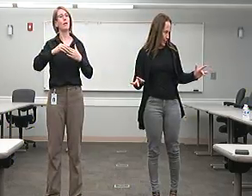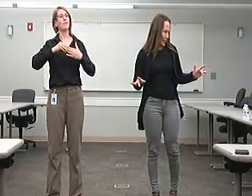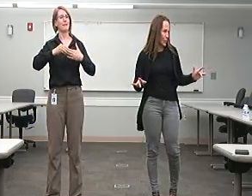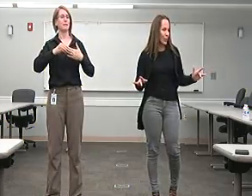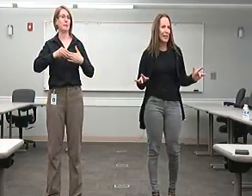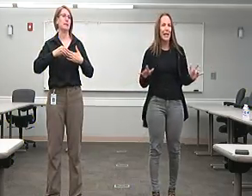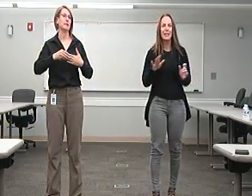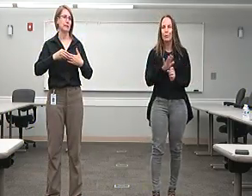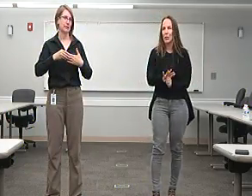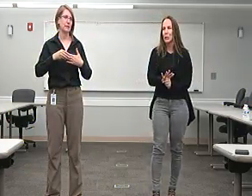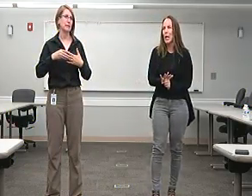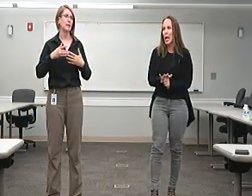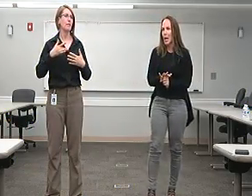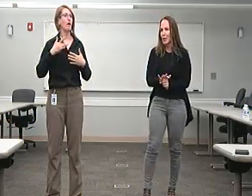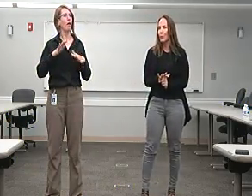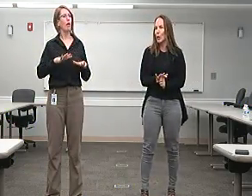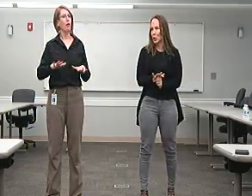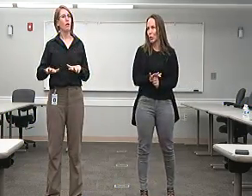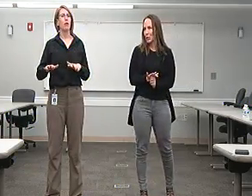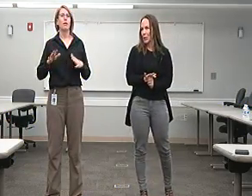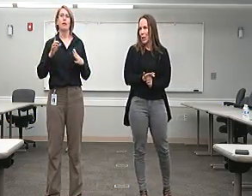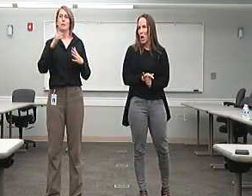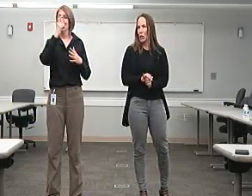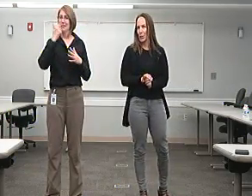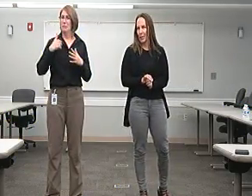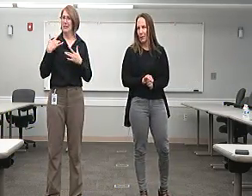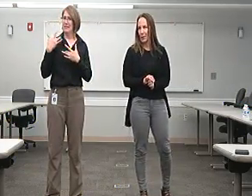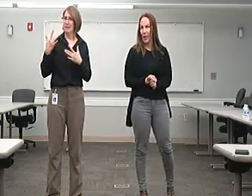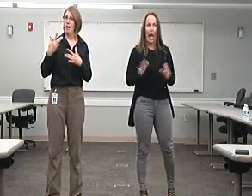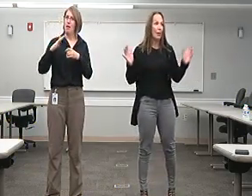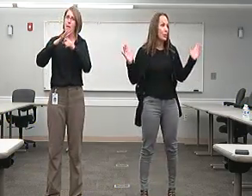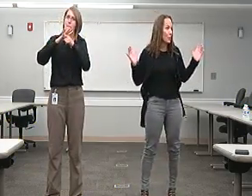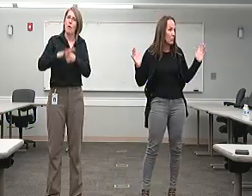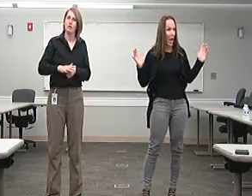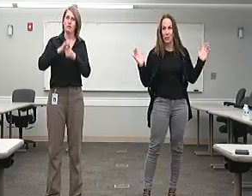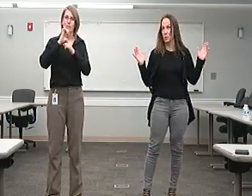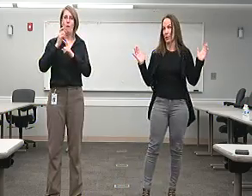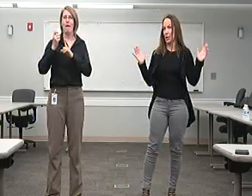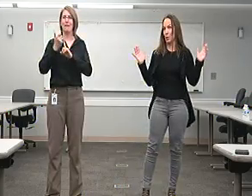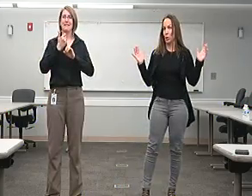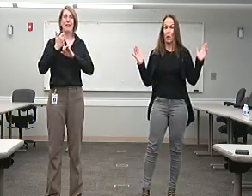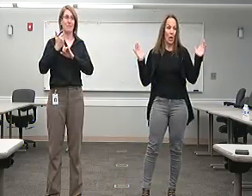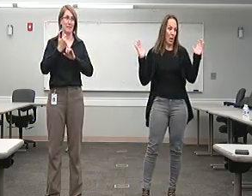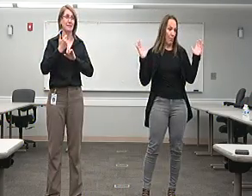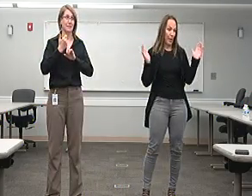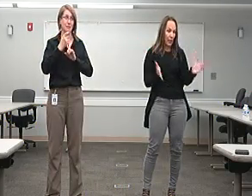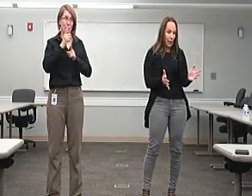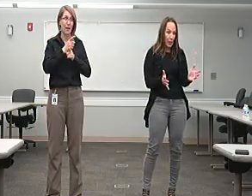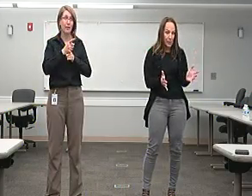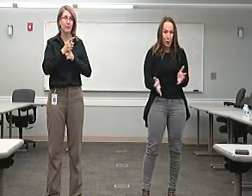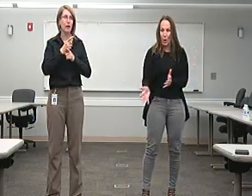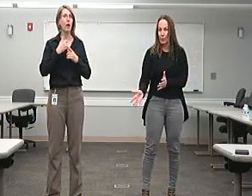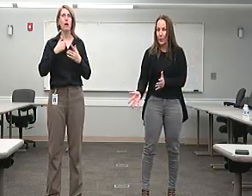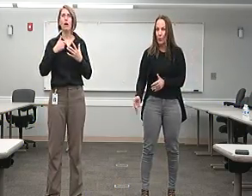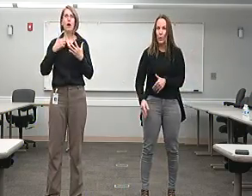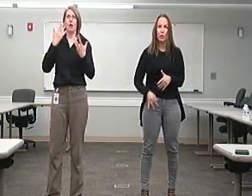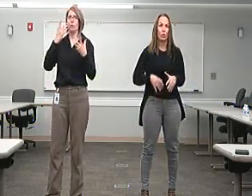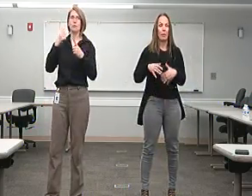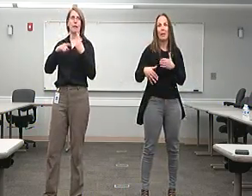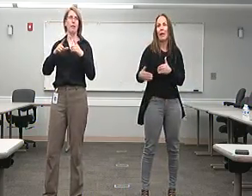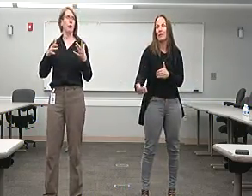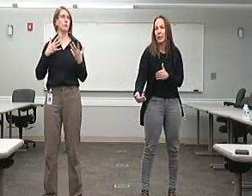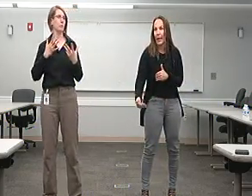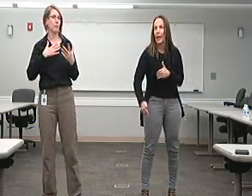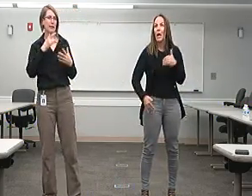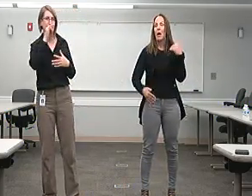put a lot of pressure on ourselves. Like, I don't know sign language, my kid isn't acquiring language, or they might have a delay